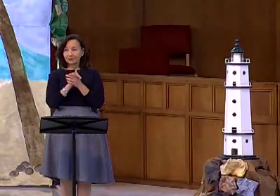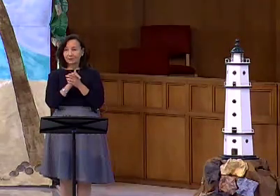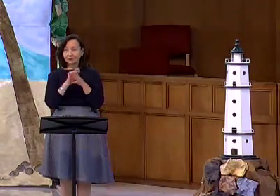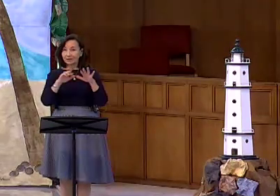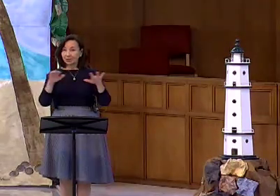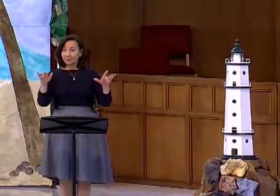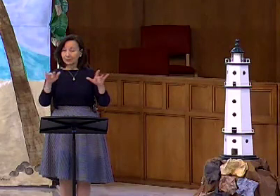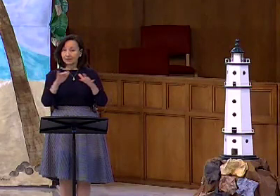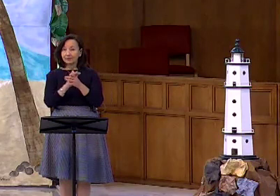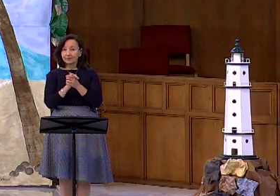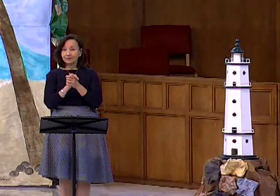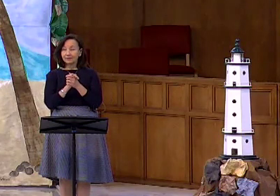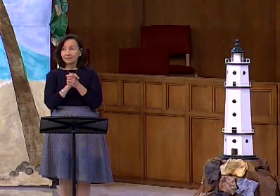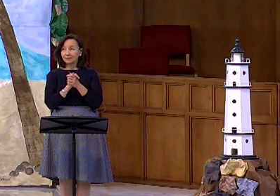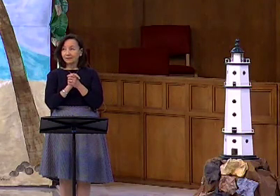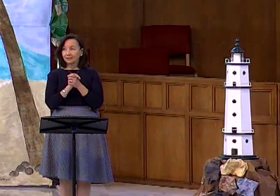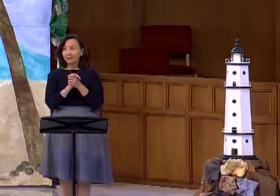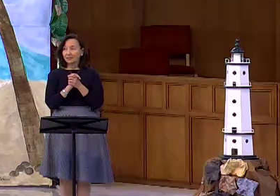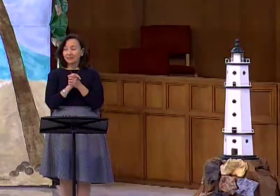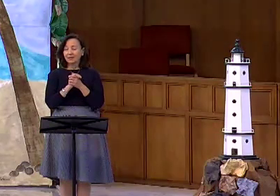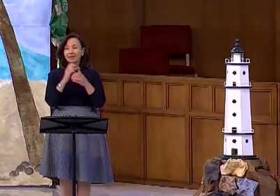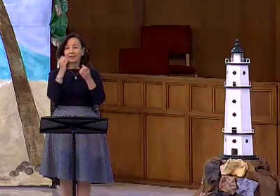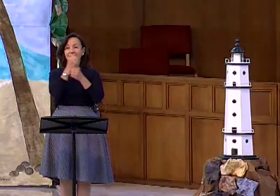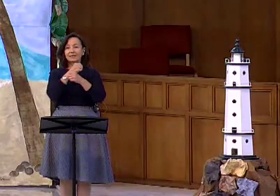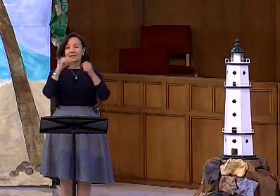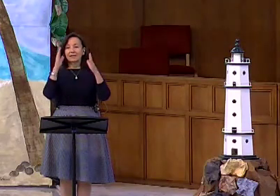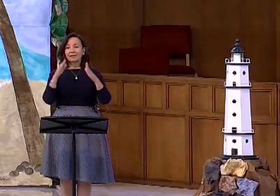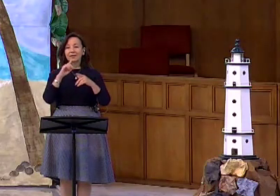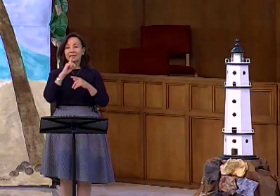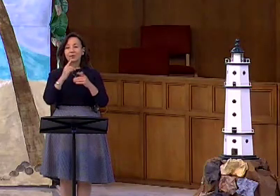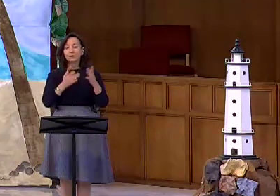is, "The Savior is Waiting."